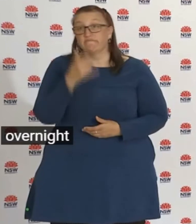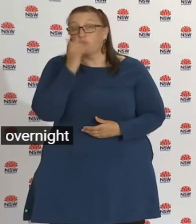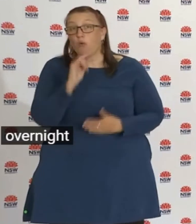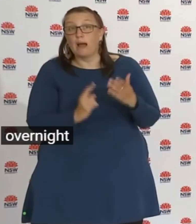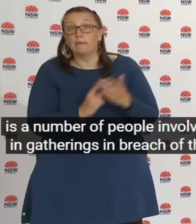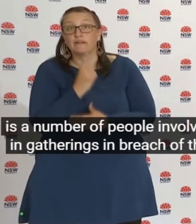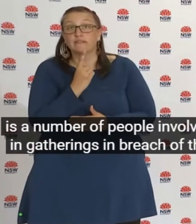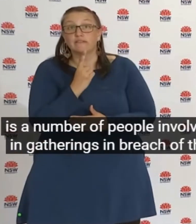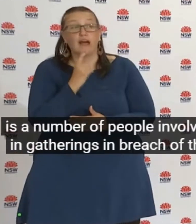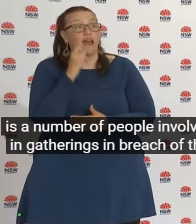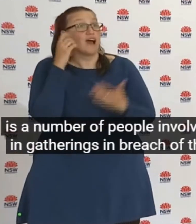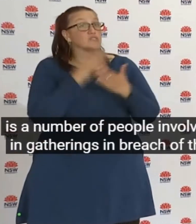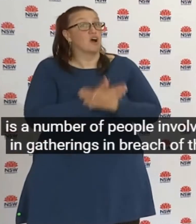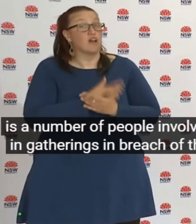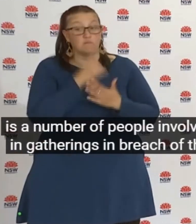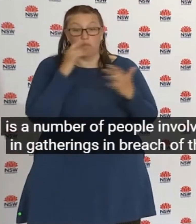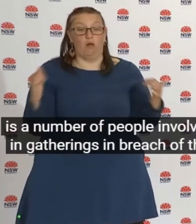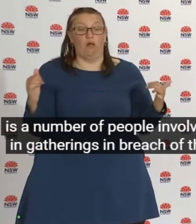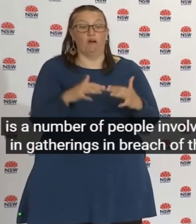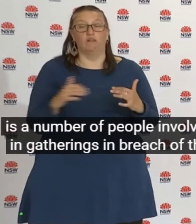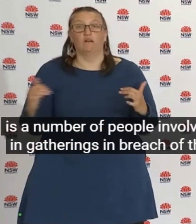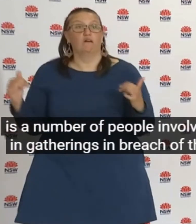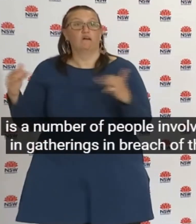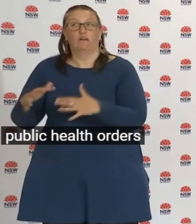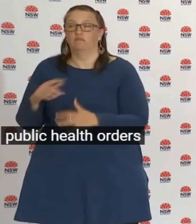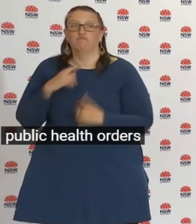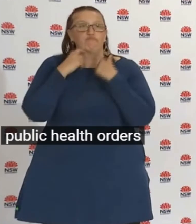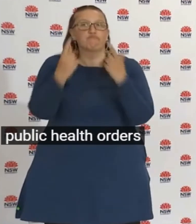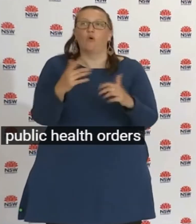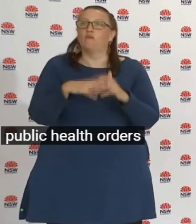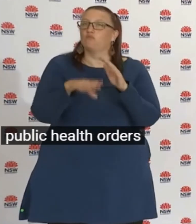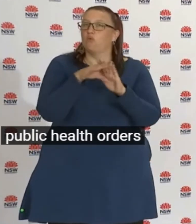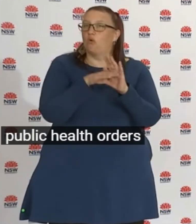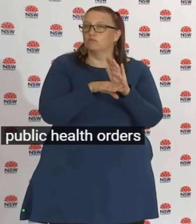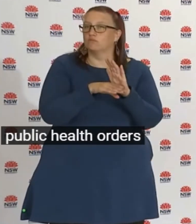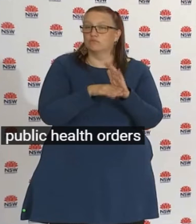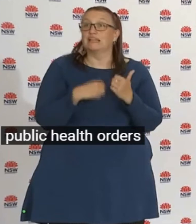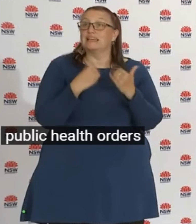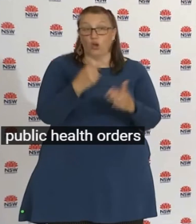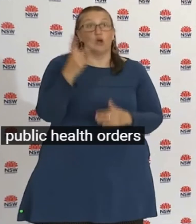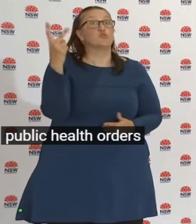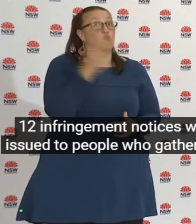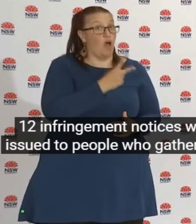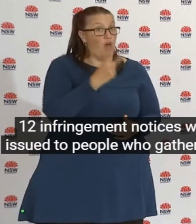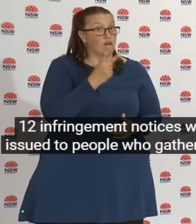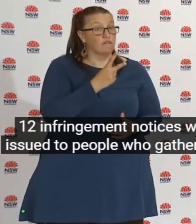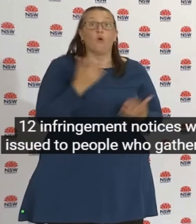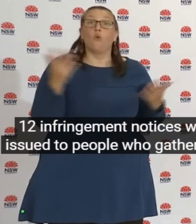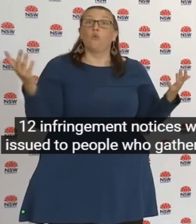in gatherings in breach of the public health orders. 12 infringement notices were issued to people who gathered in a hotel in the